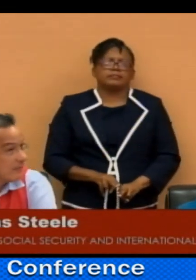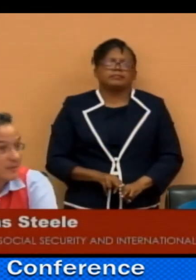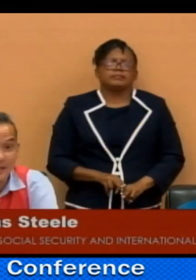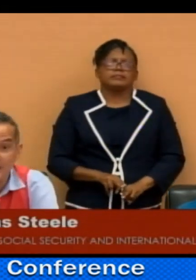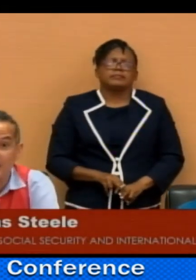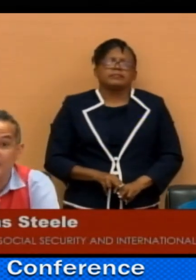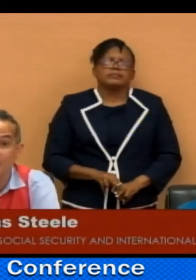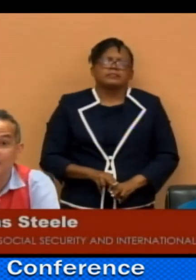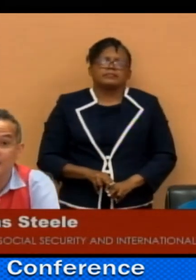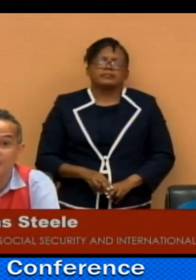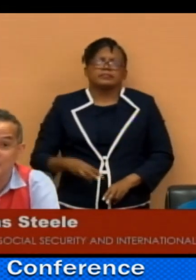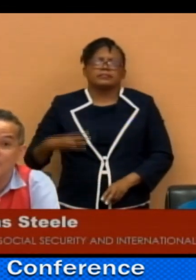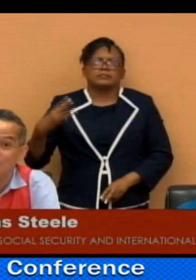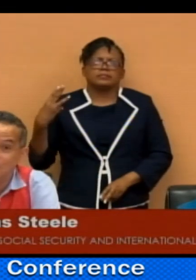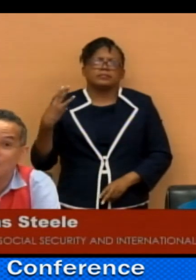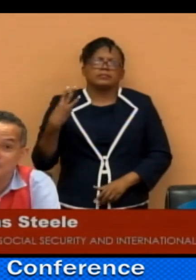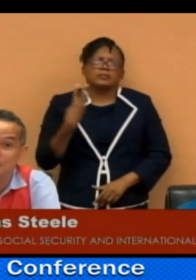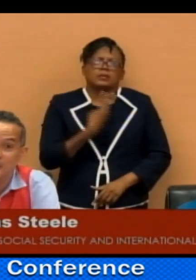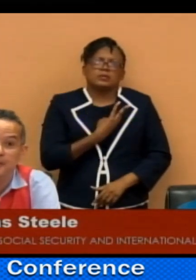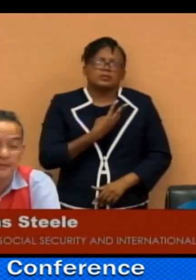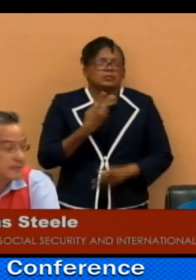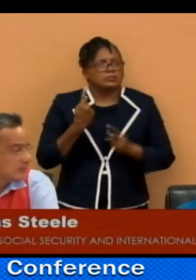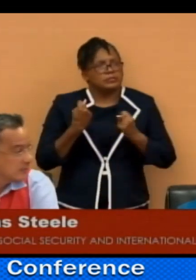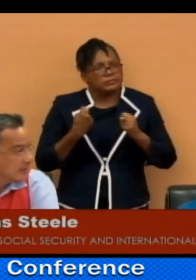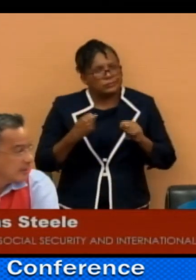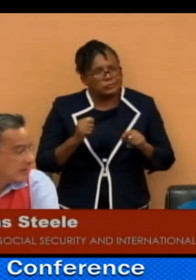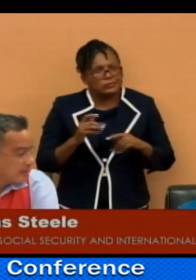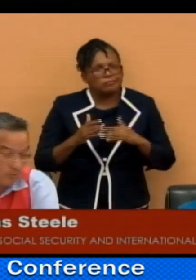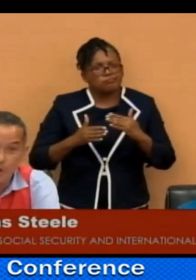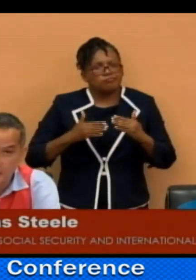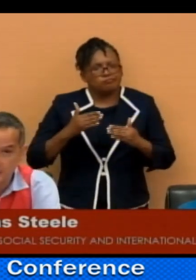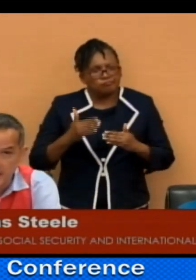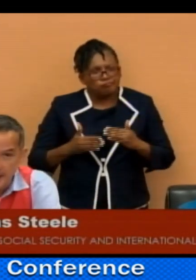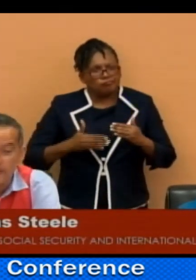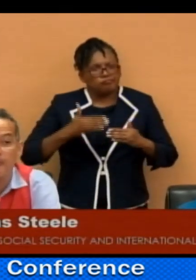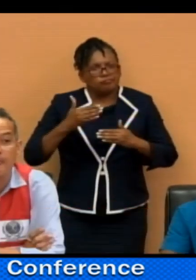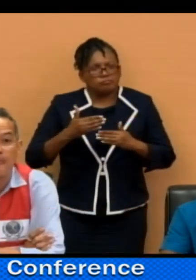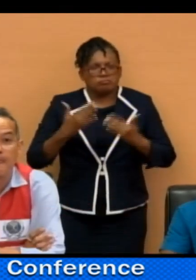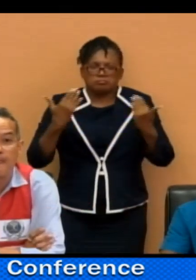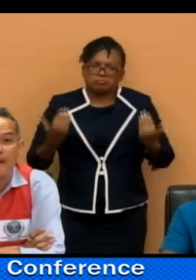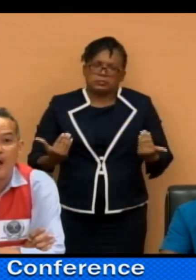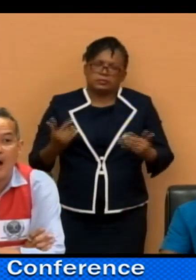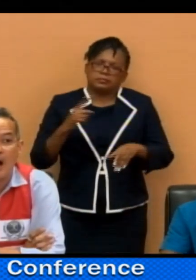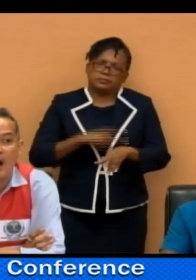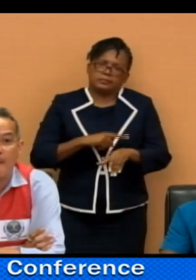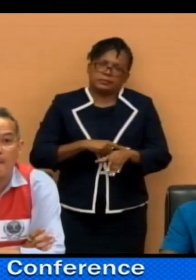have delayed it for as long as we possibly could. It bought us time.